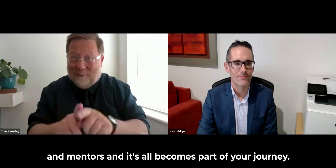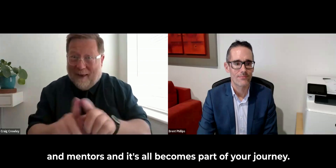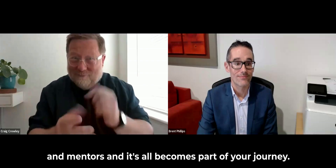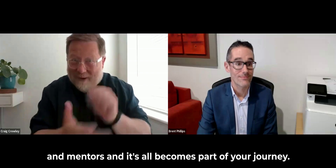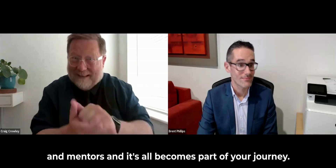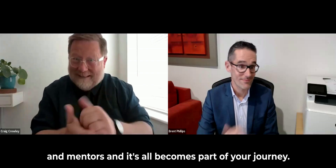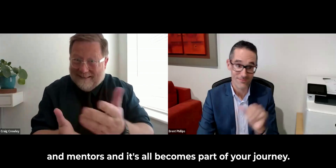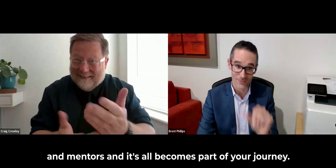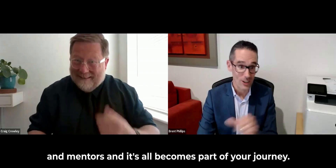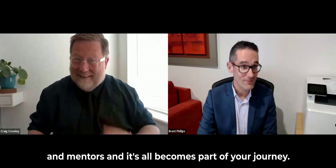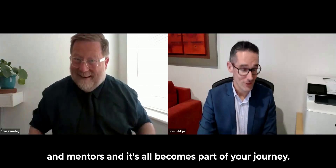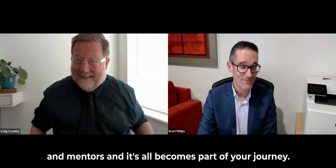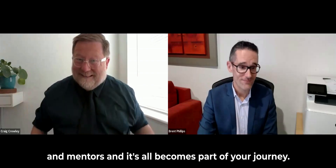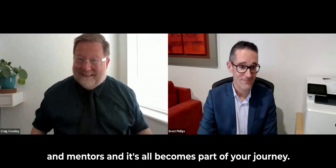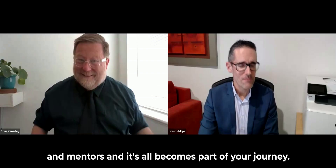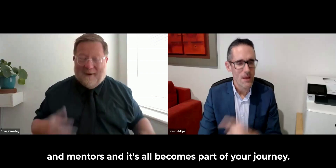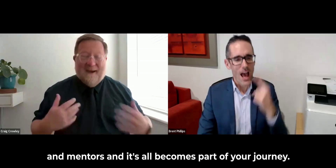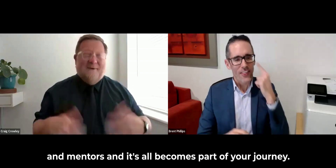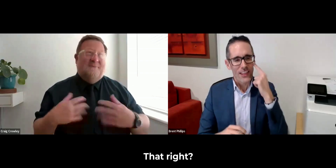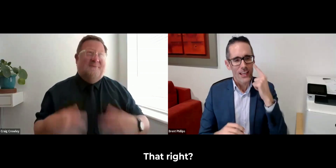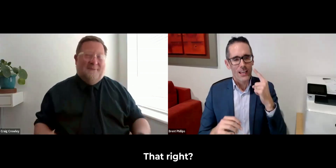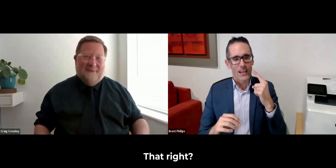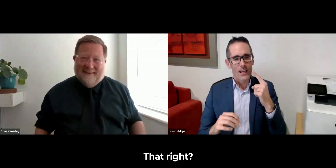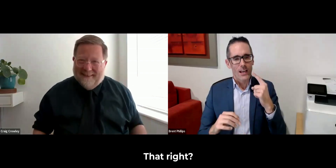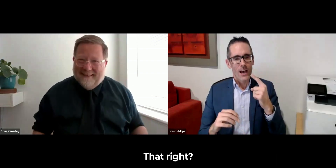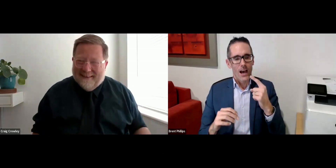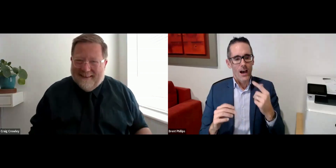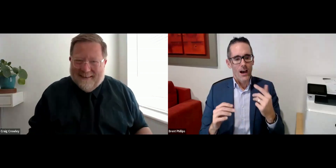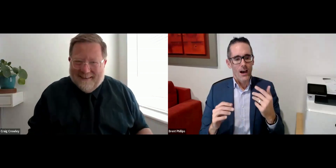it's all becomes part of your journey. Is that right?